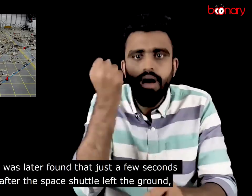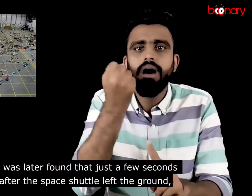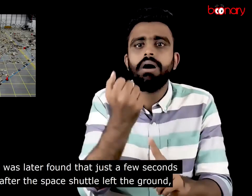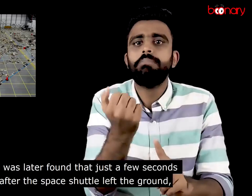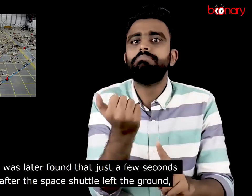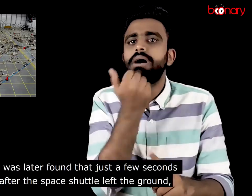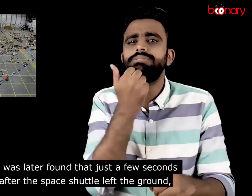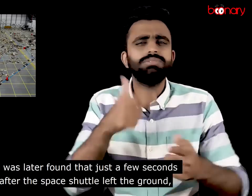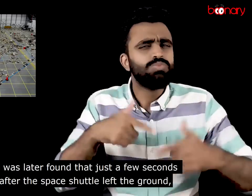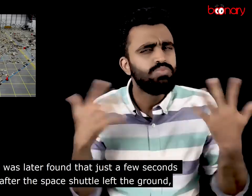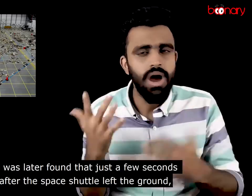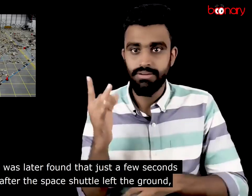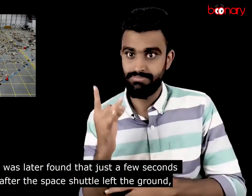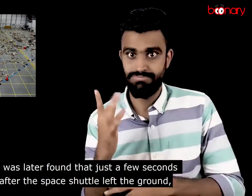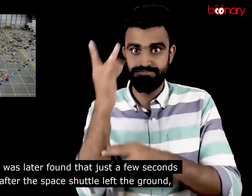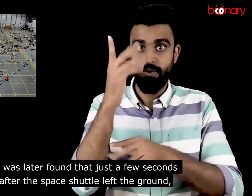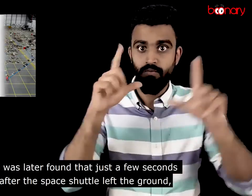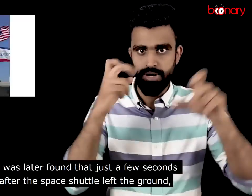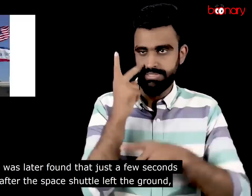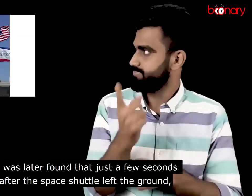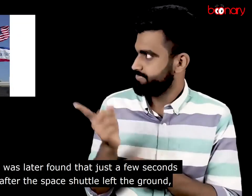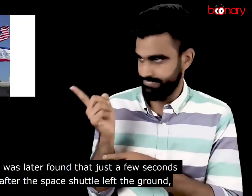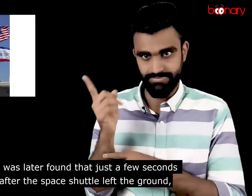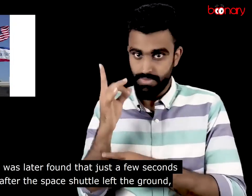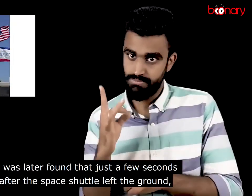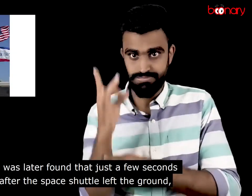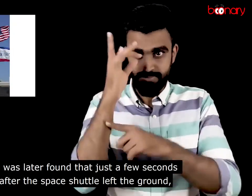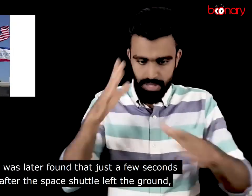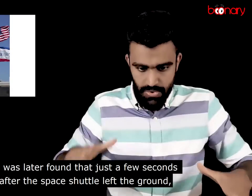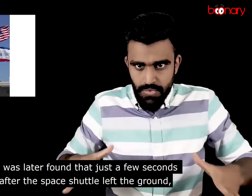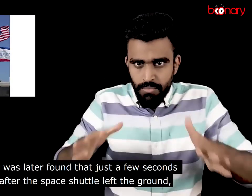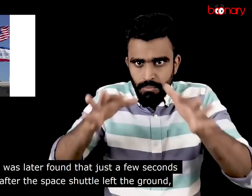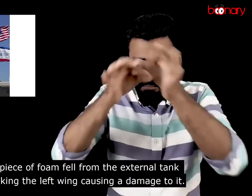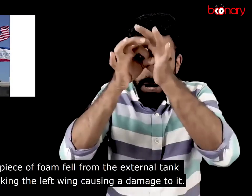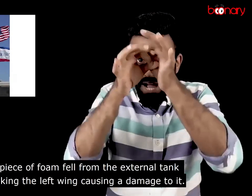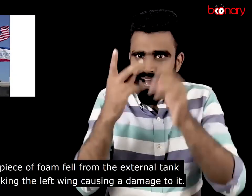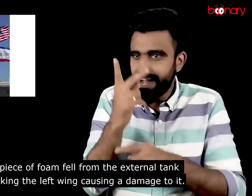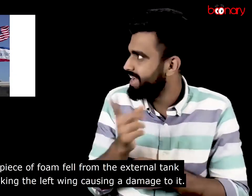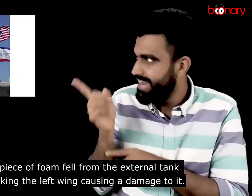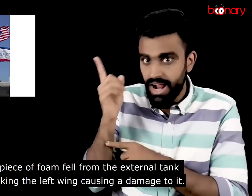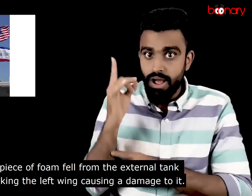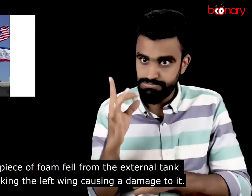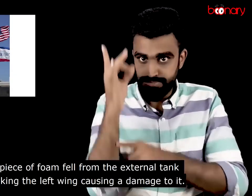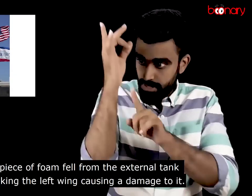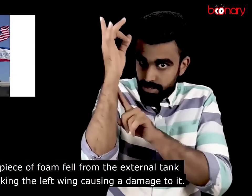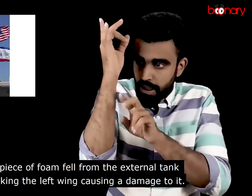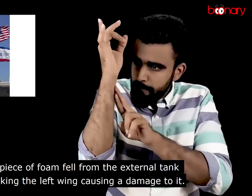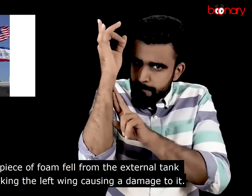found that just a few seconds after the space shuttle left the ground, a piece of foam fell from the